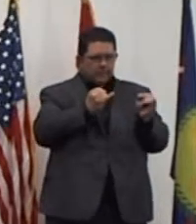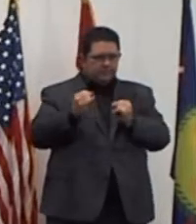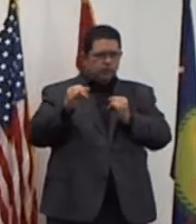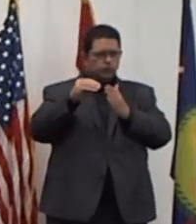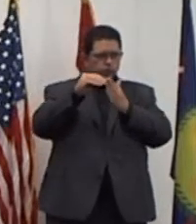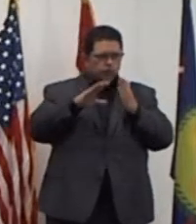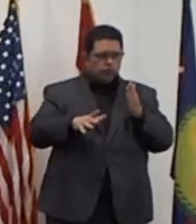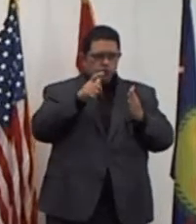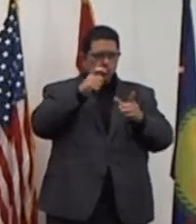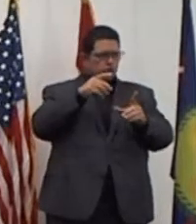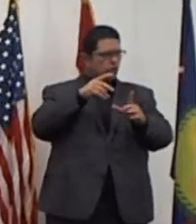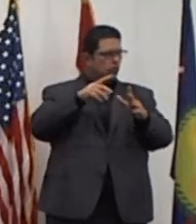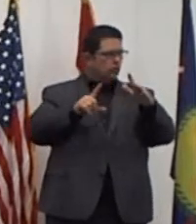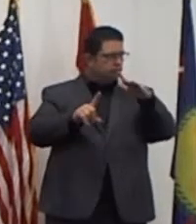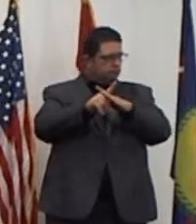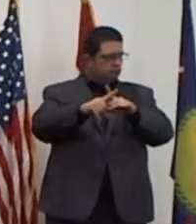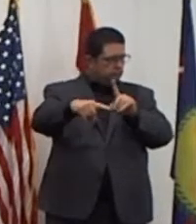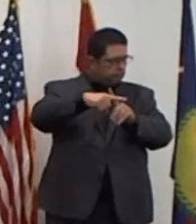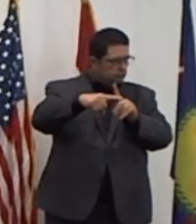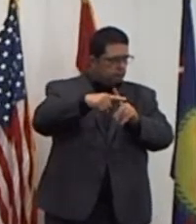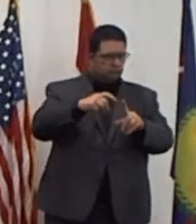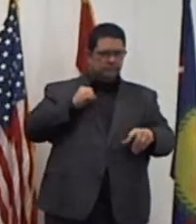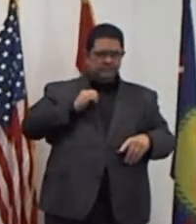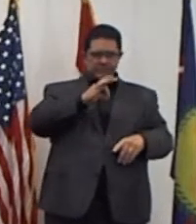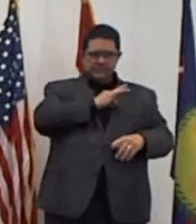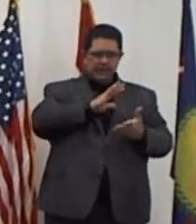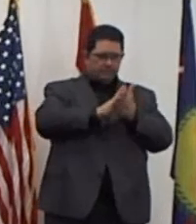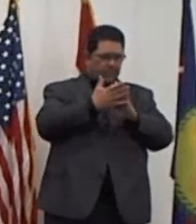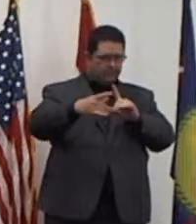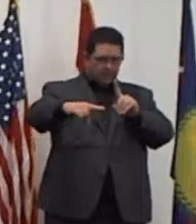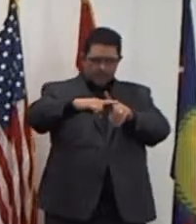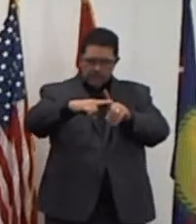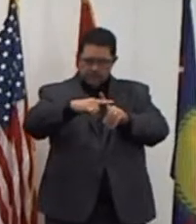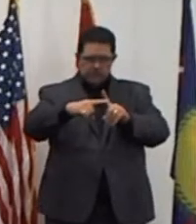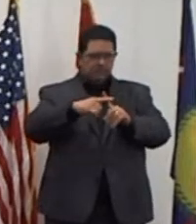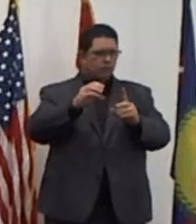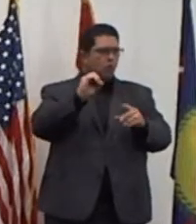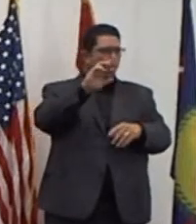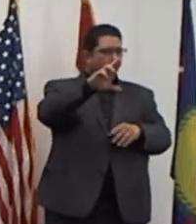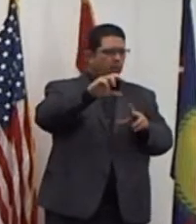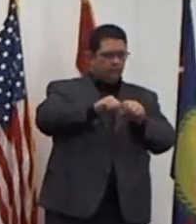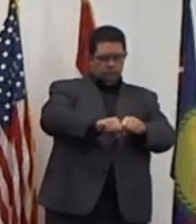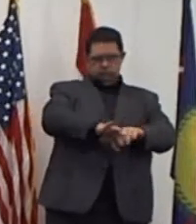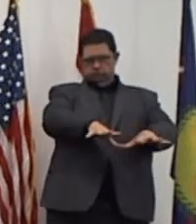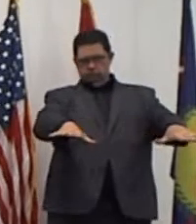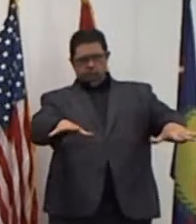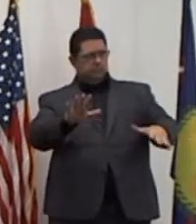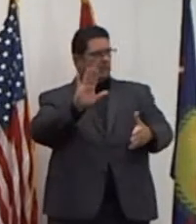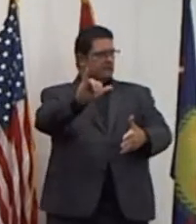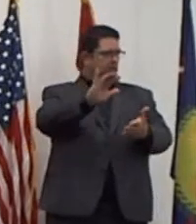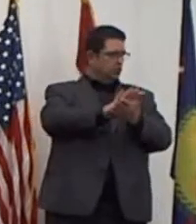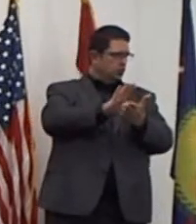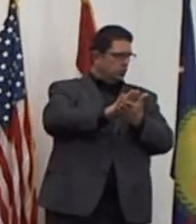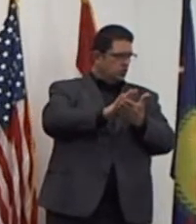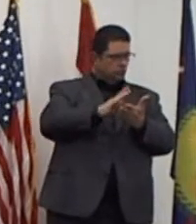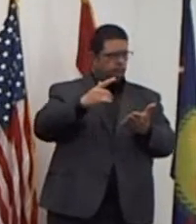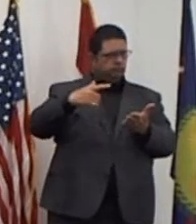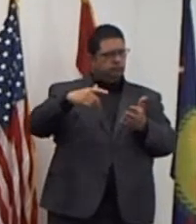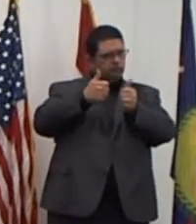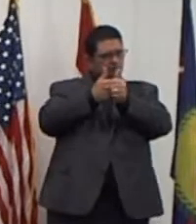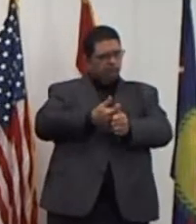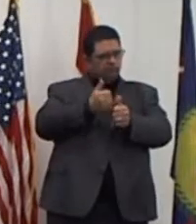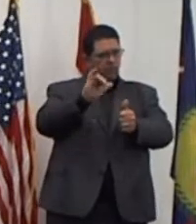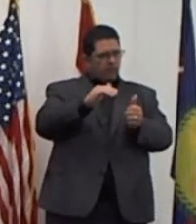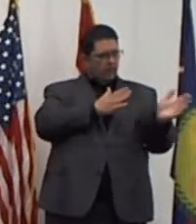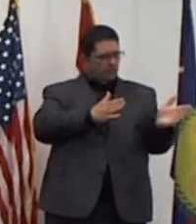infected, staff members who might become positive, or even if there's an outbreak at the school, and they'll follow those contingency plans. Schools have